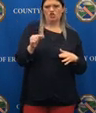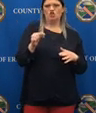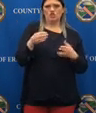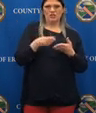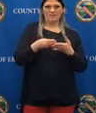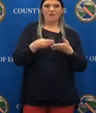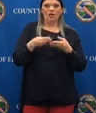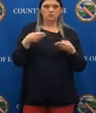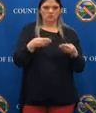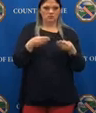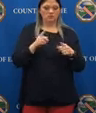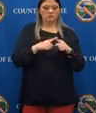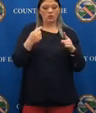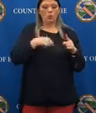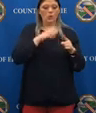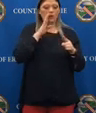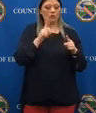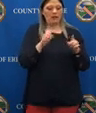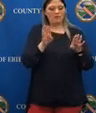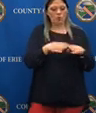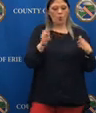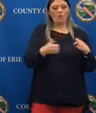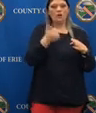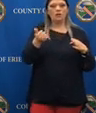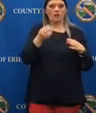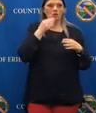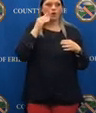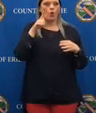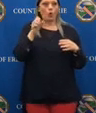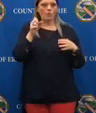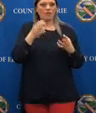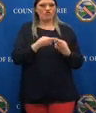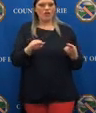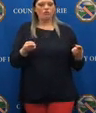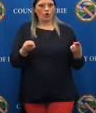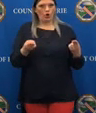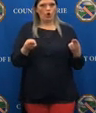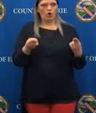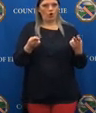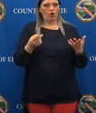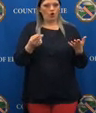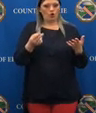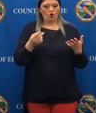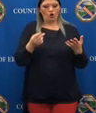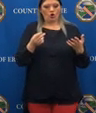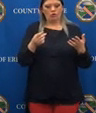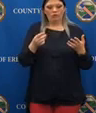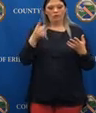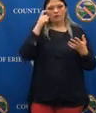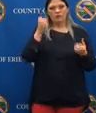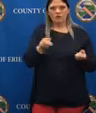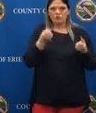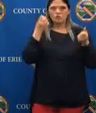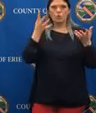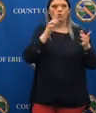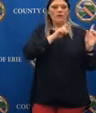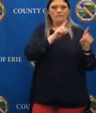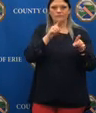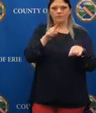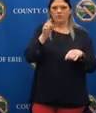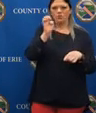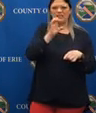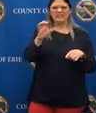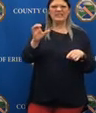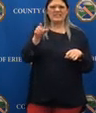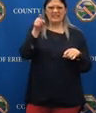we're going to have to open up another homeless shelter due to the number of homeless that have sought refuge at the shelter at SUNY Erie.